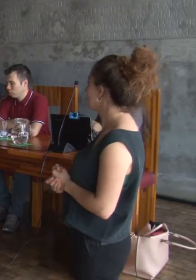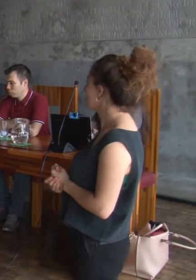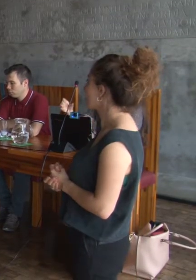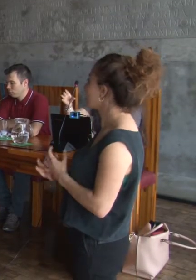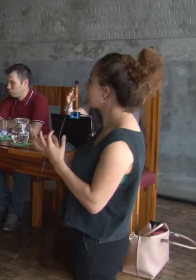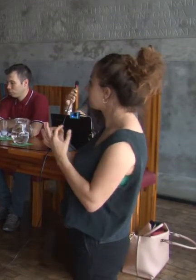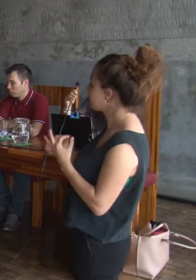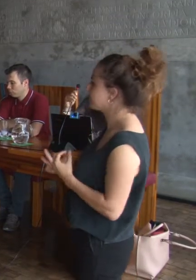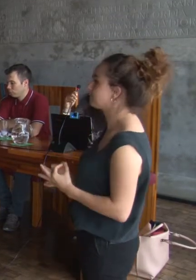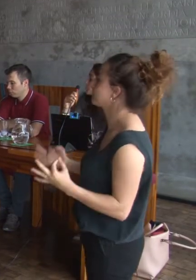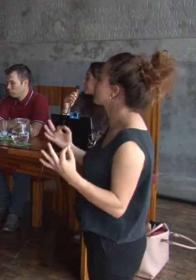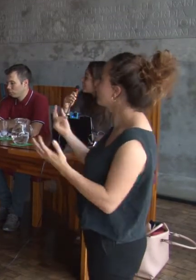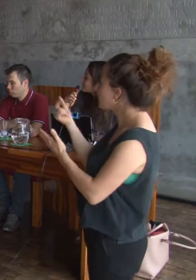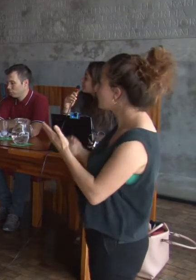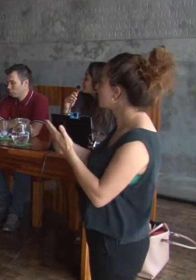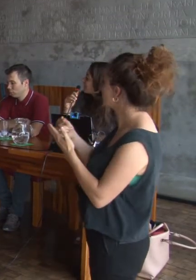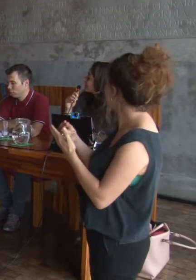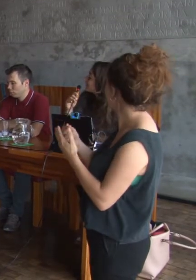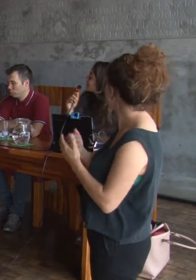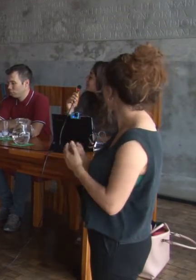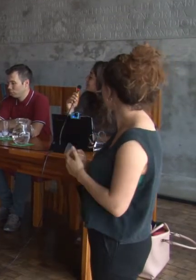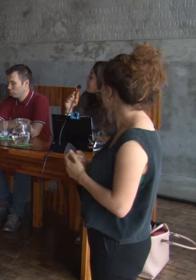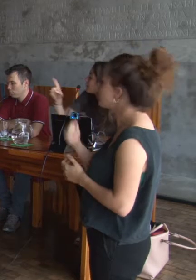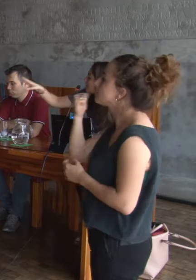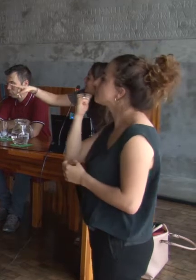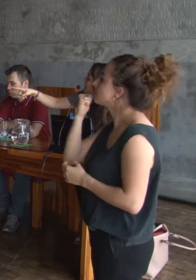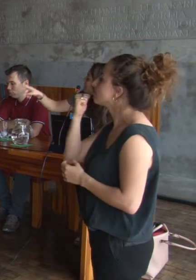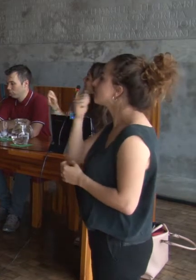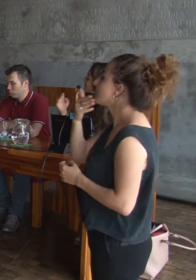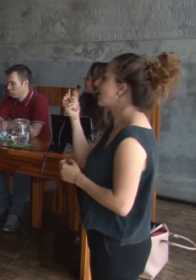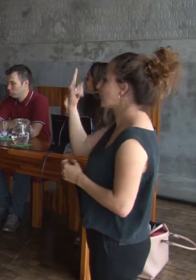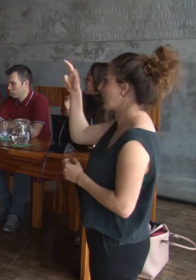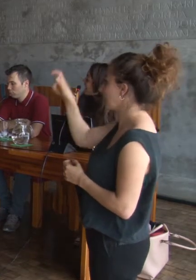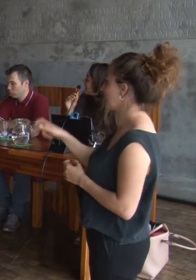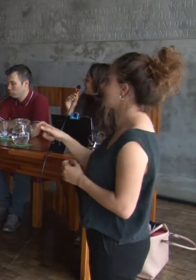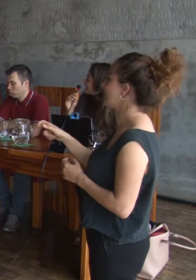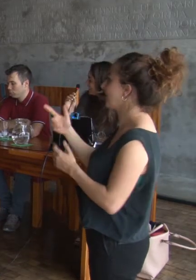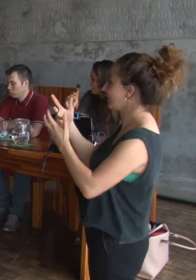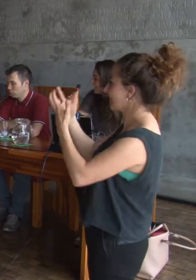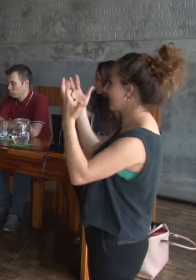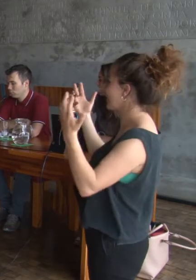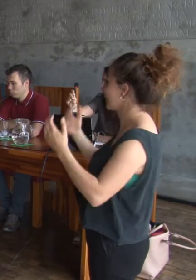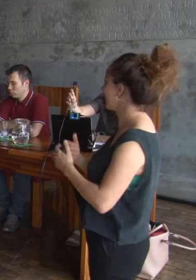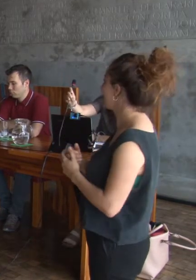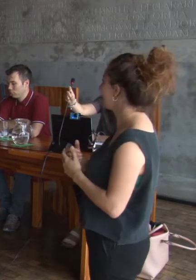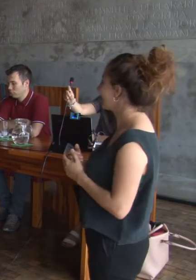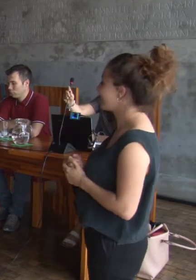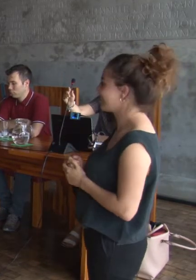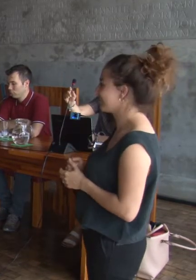All right, so design for Giulia. Giulia, chiedo scusa, manca una persona, Chiara. Oh, la